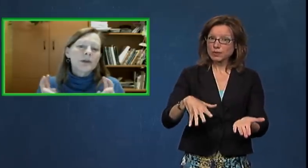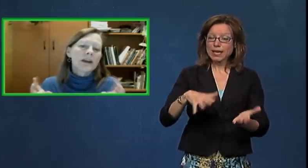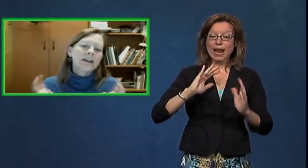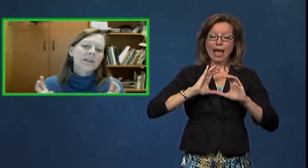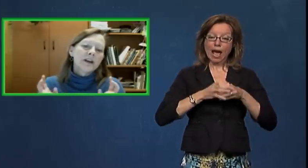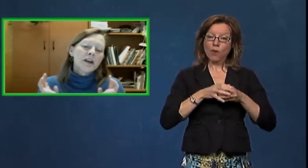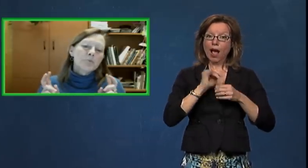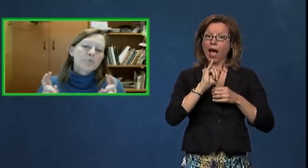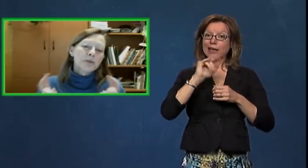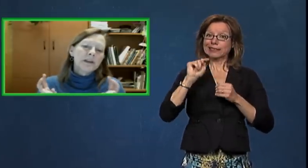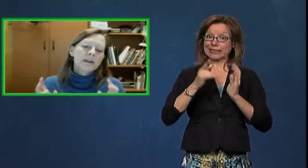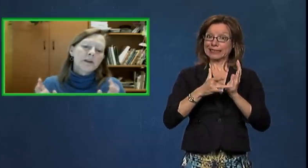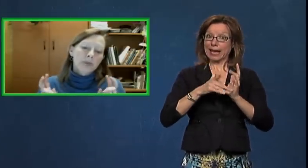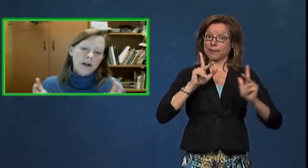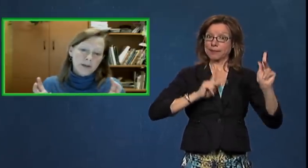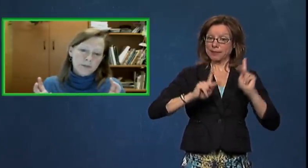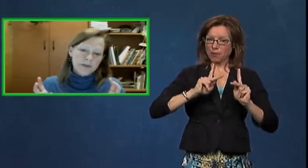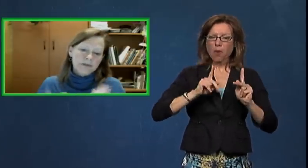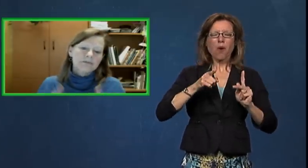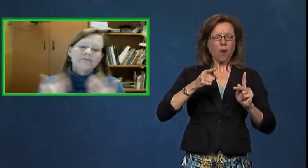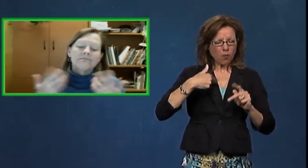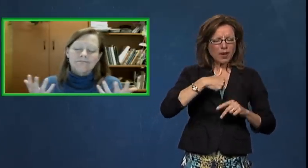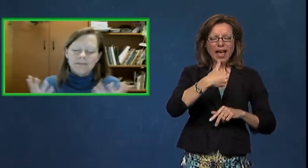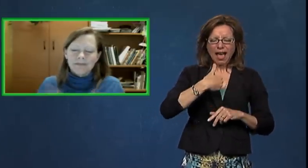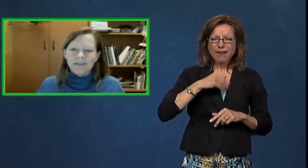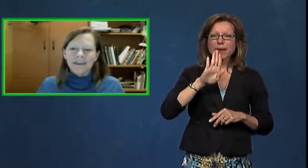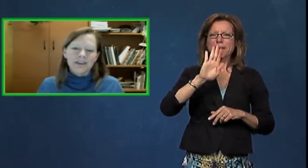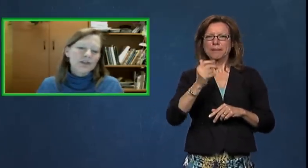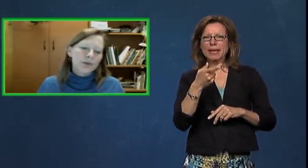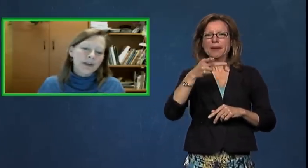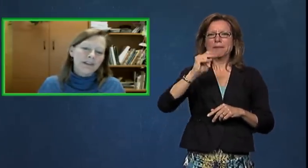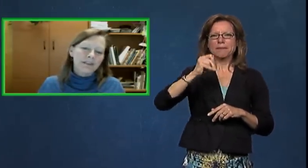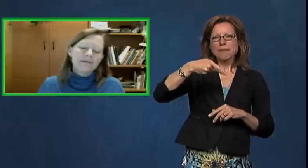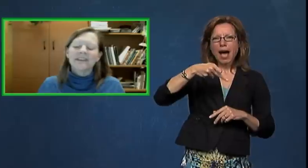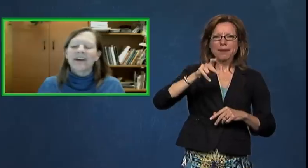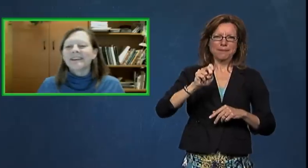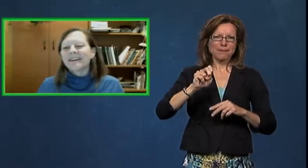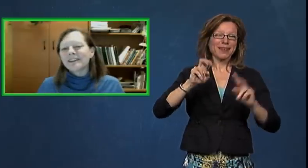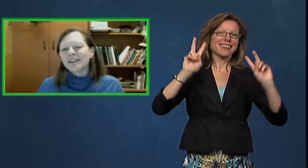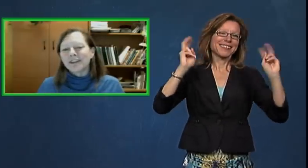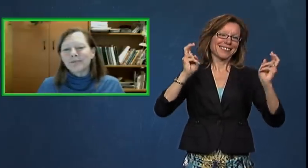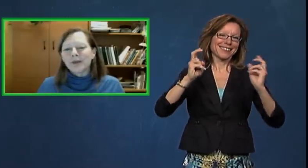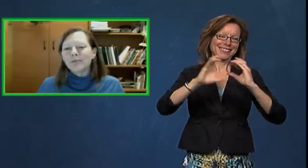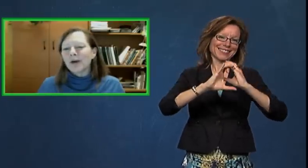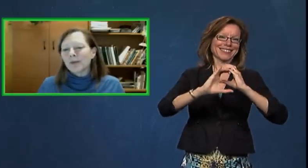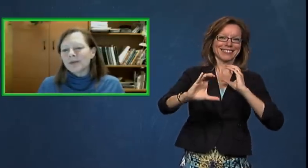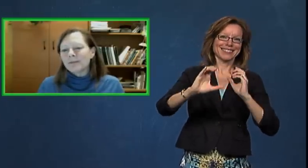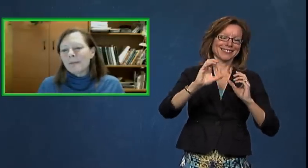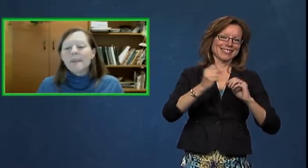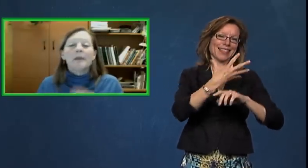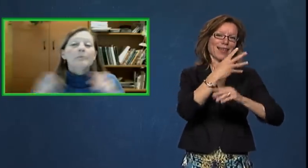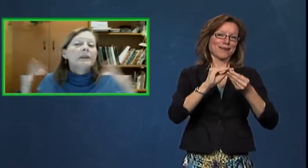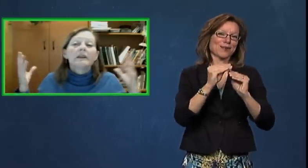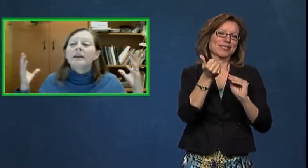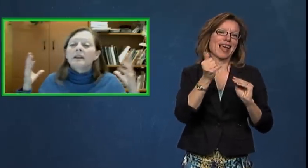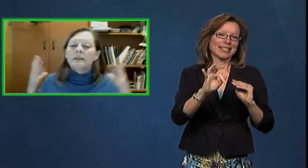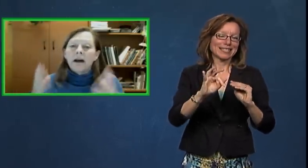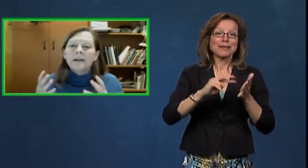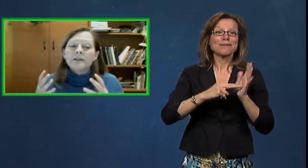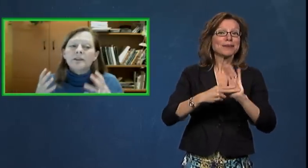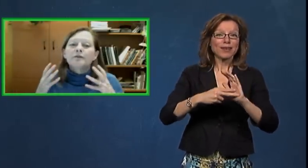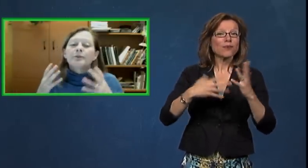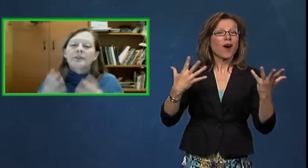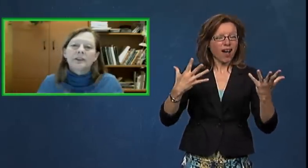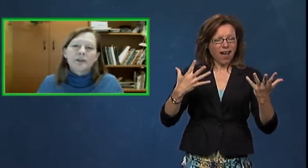that we have big pipes, as shown on slide 19, big pipes, meaning